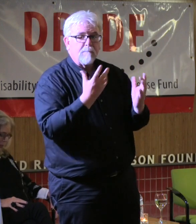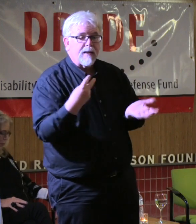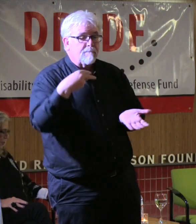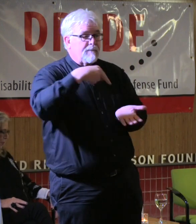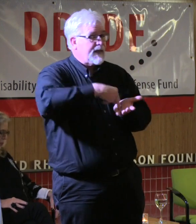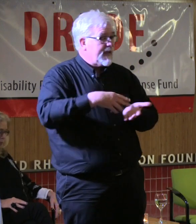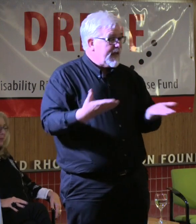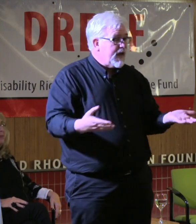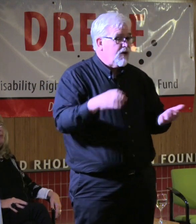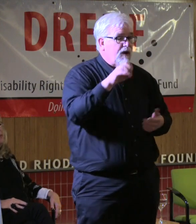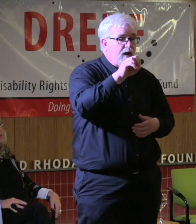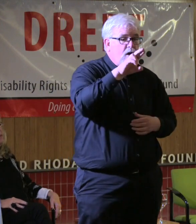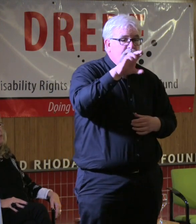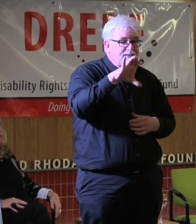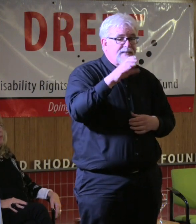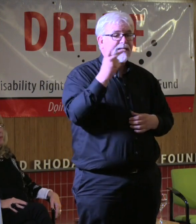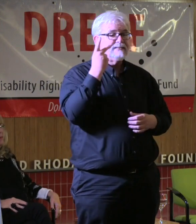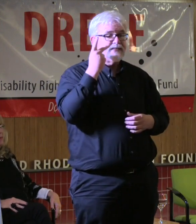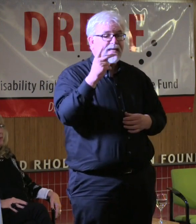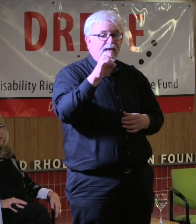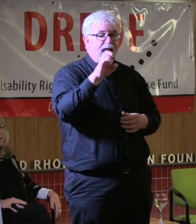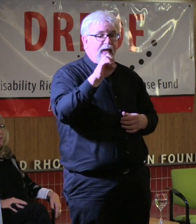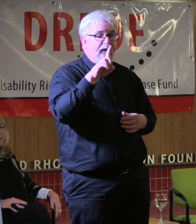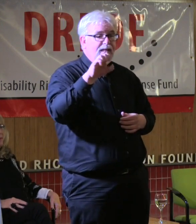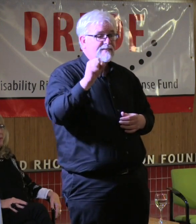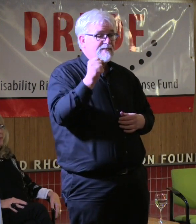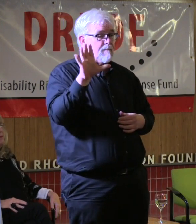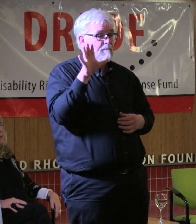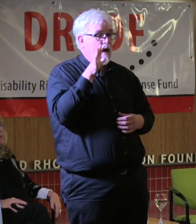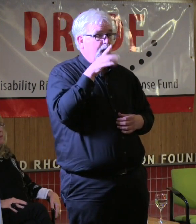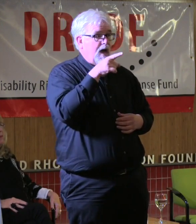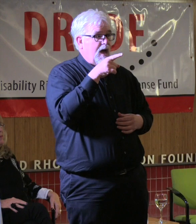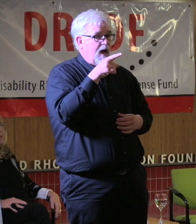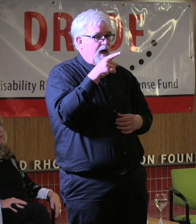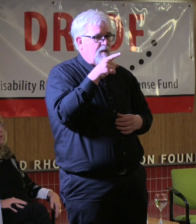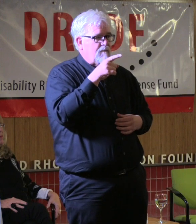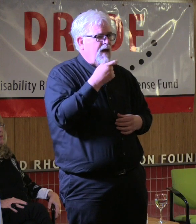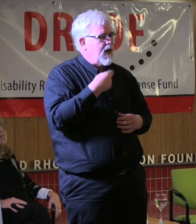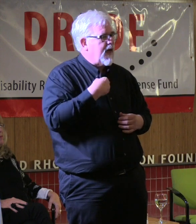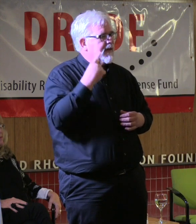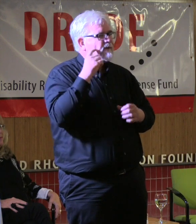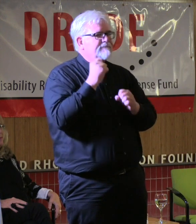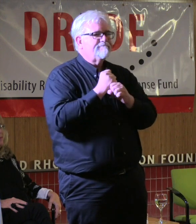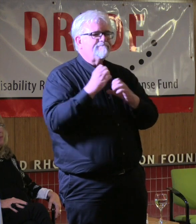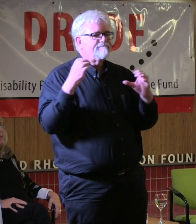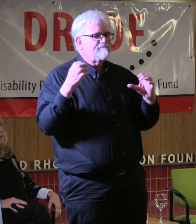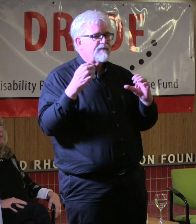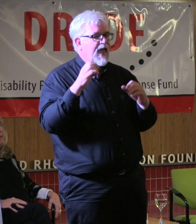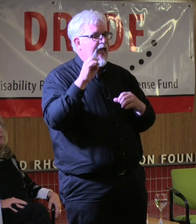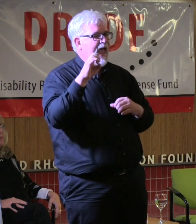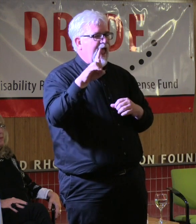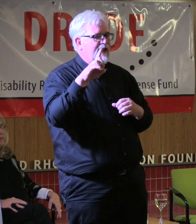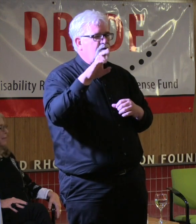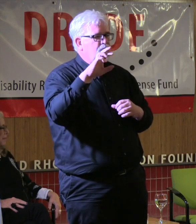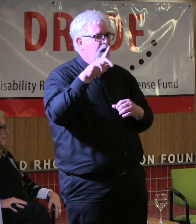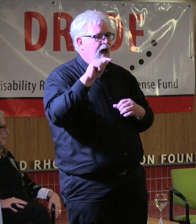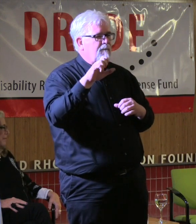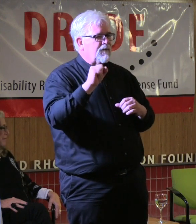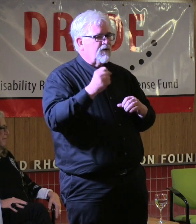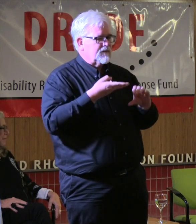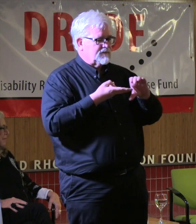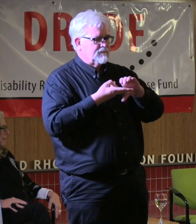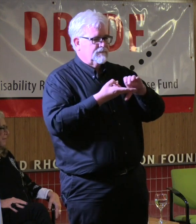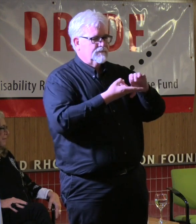Ed Roberts Center and seeing his mom, I just get that image of Ed Roberts in my mind's eye,